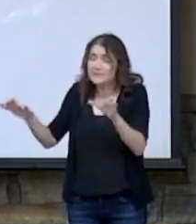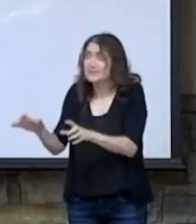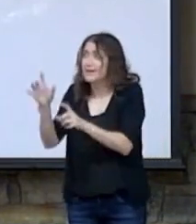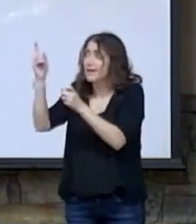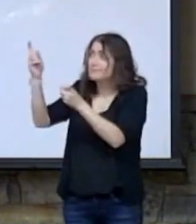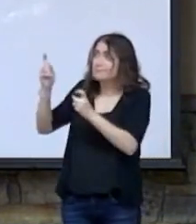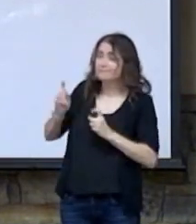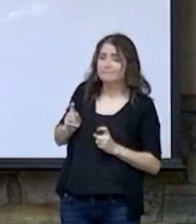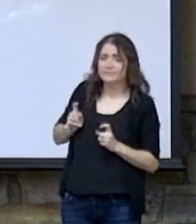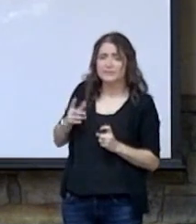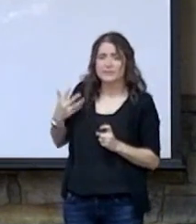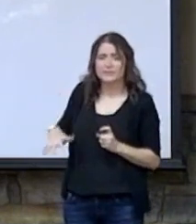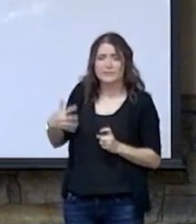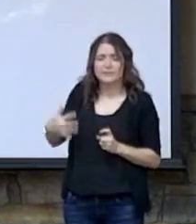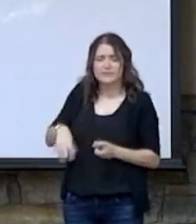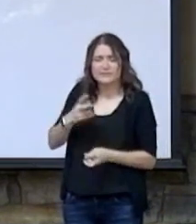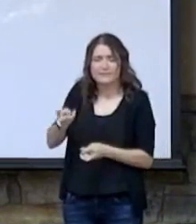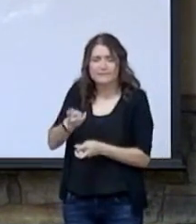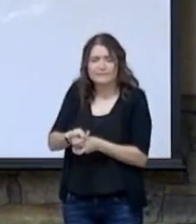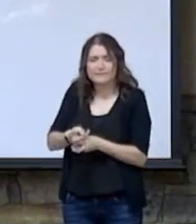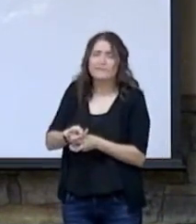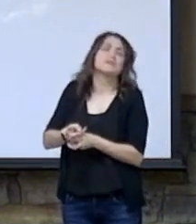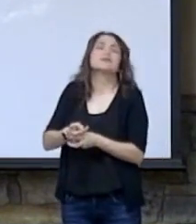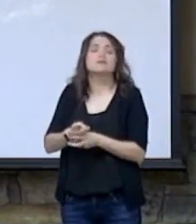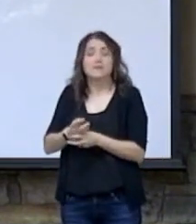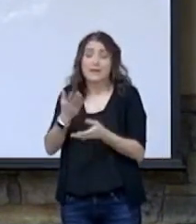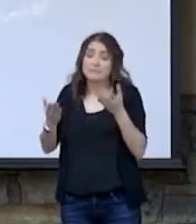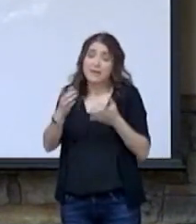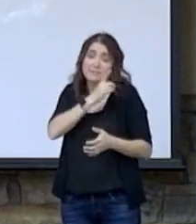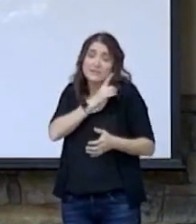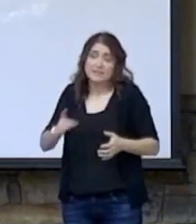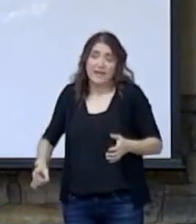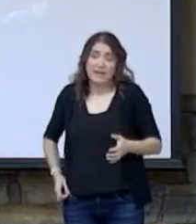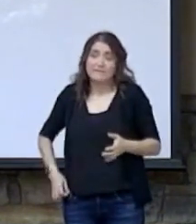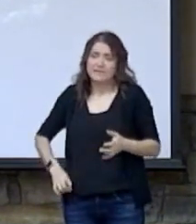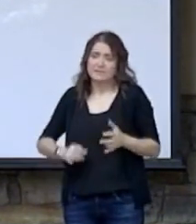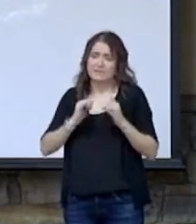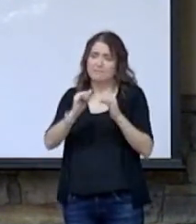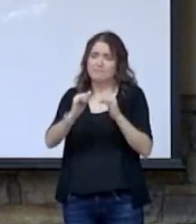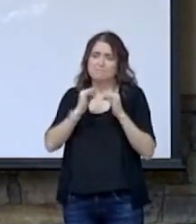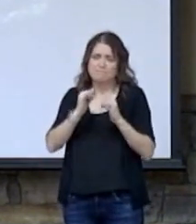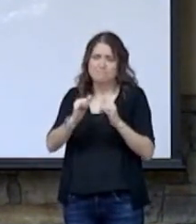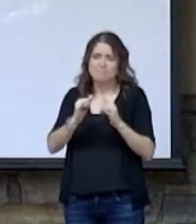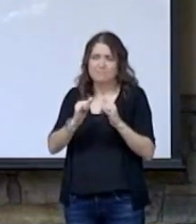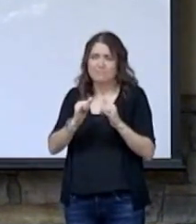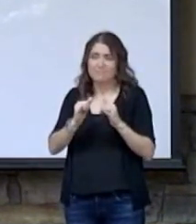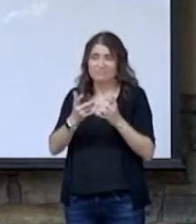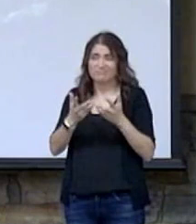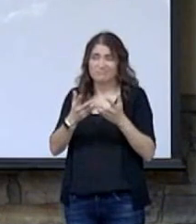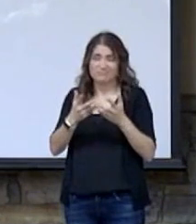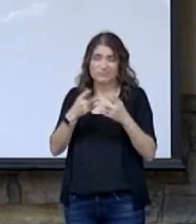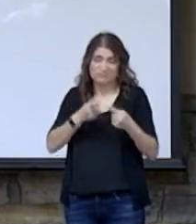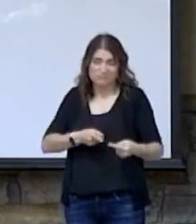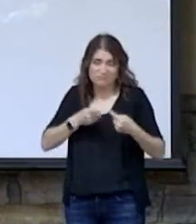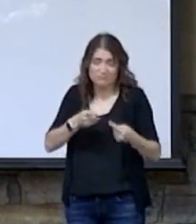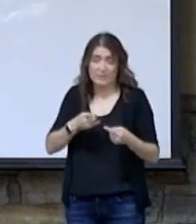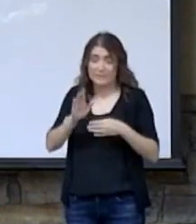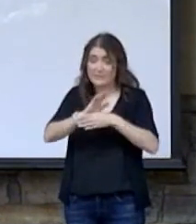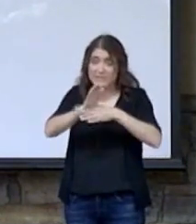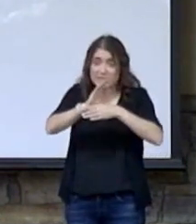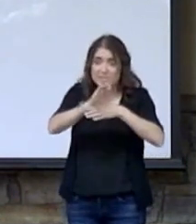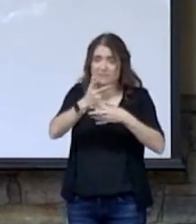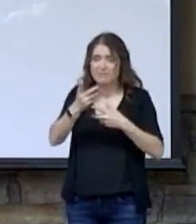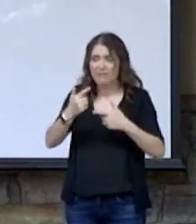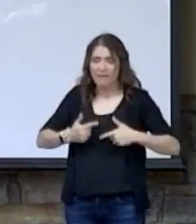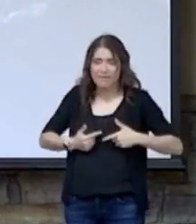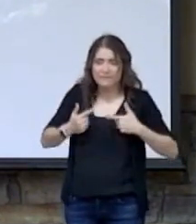Maybe in some ways David wrestled with the same things that we do. Maybe the busyness of life that